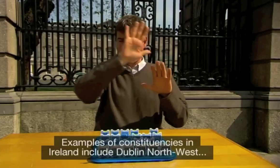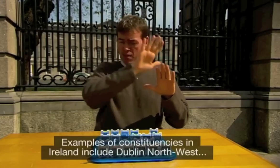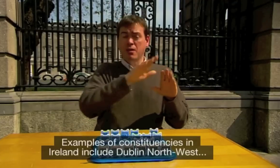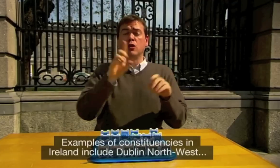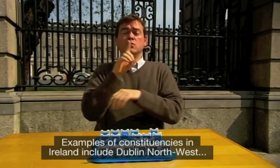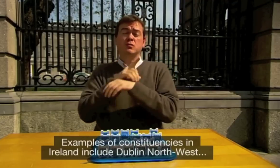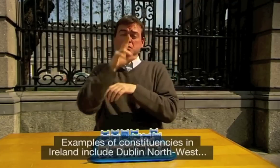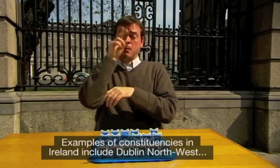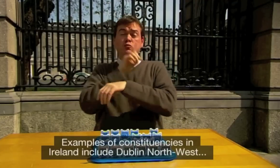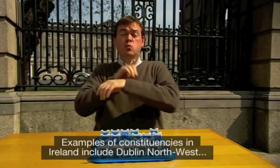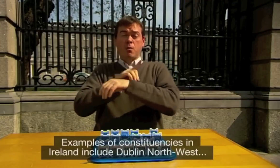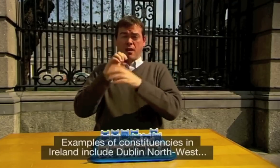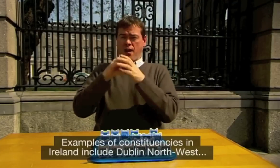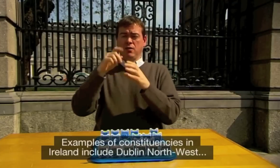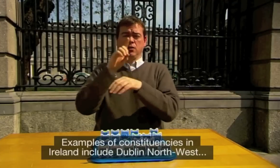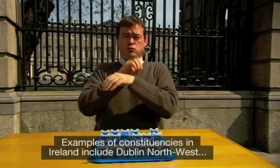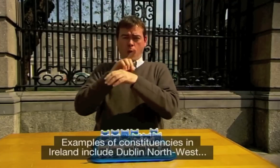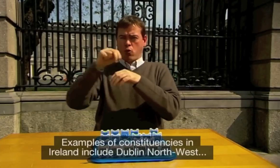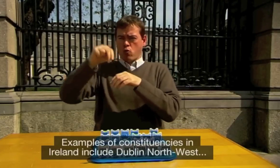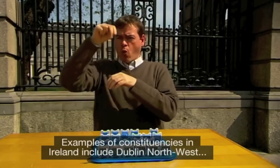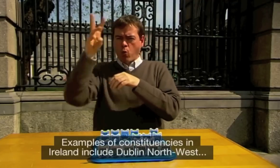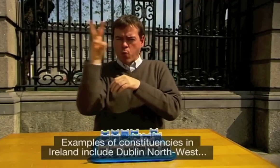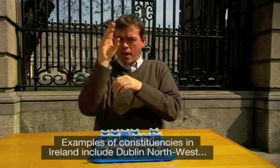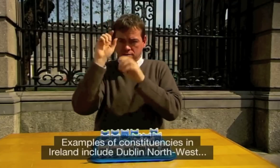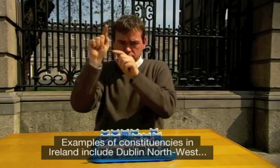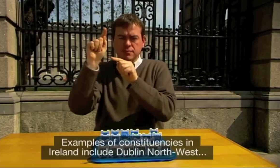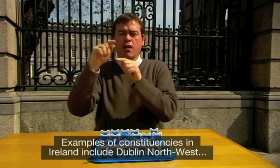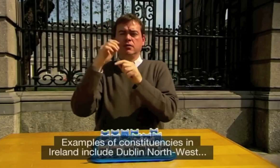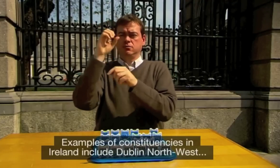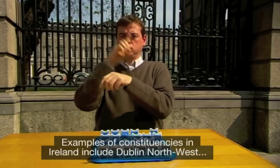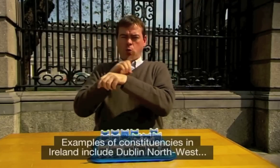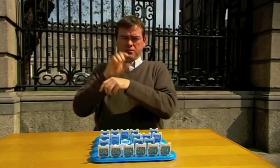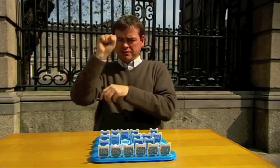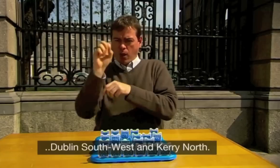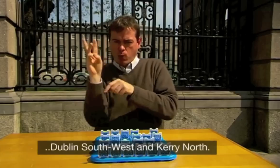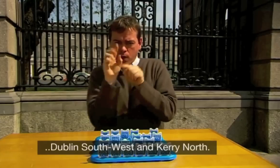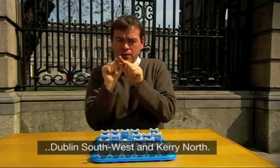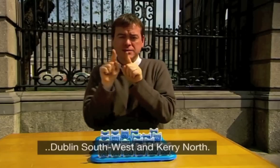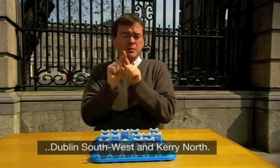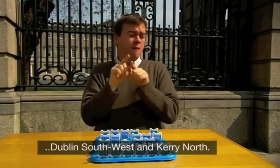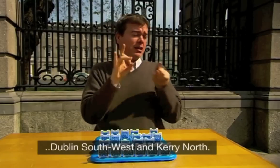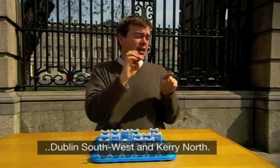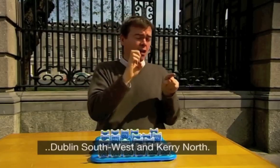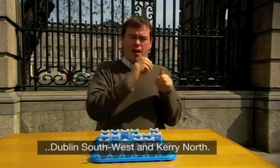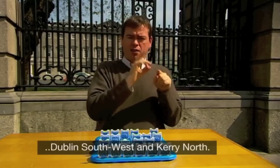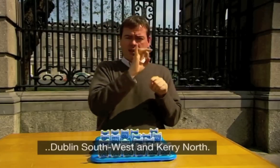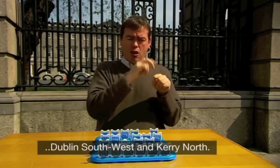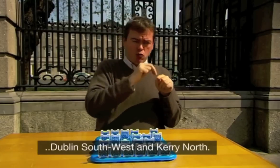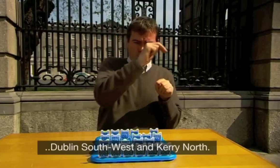Examples of constituencies in Ireland include Dublin North West, Dublin South West, and Kerry